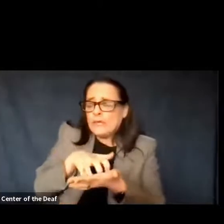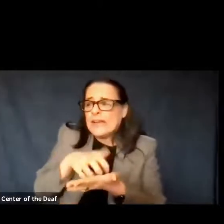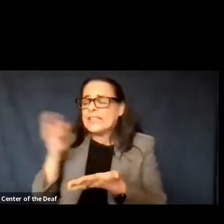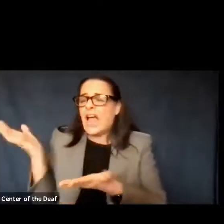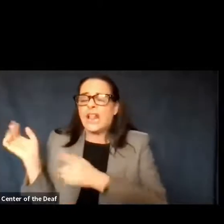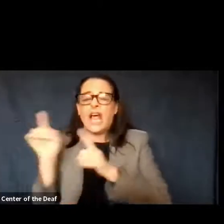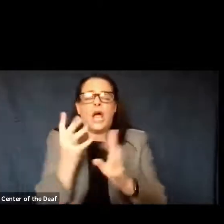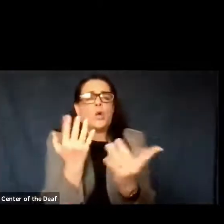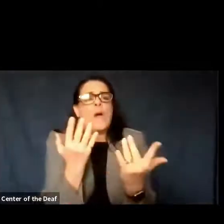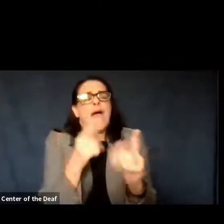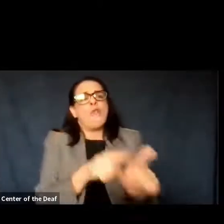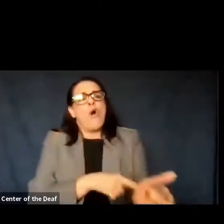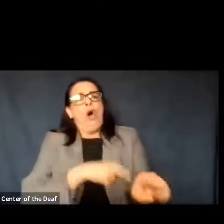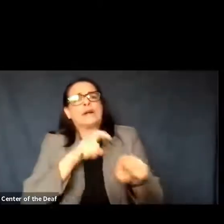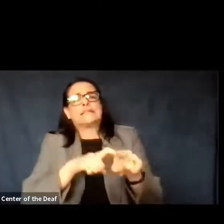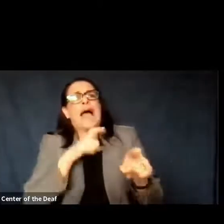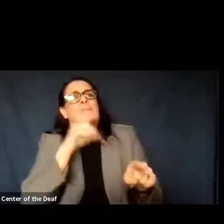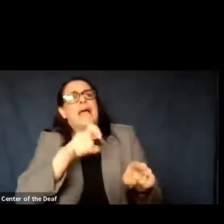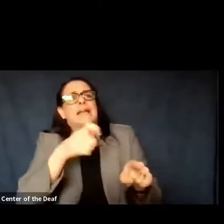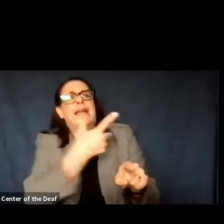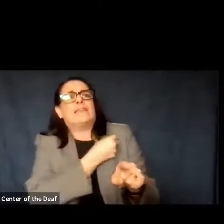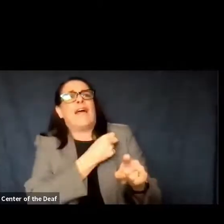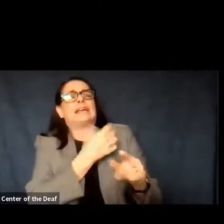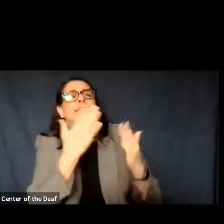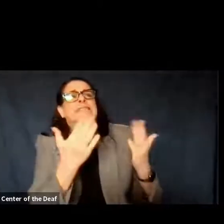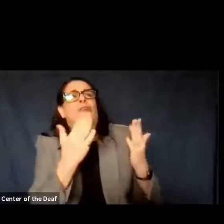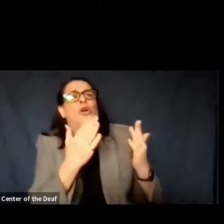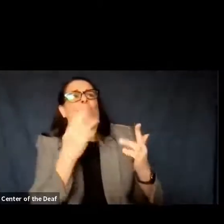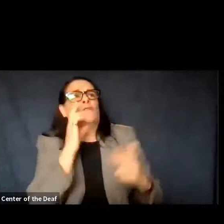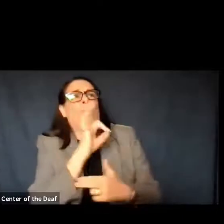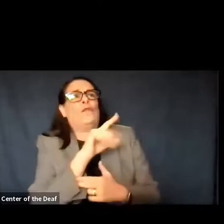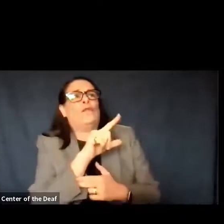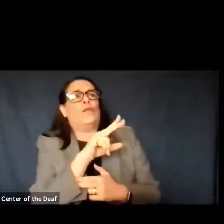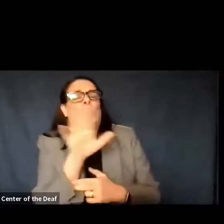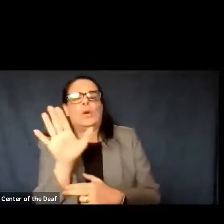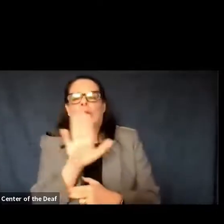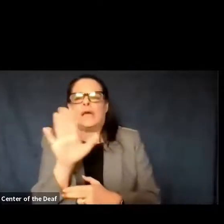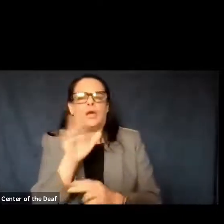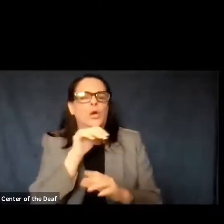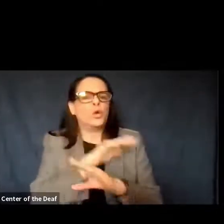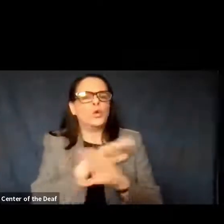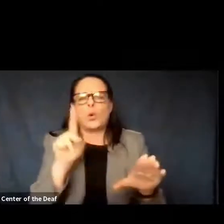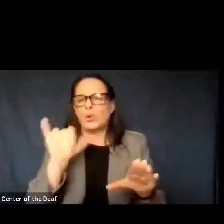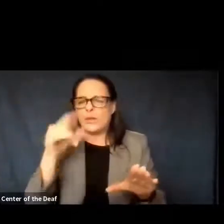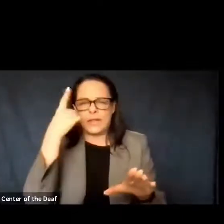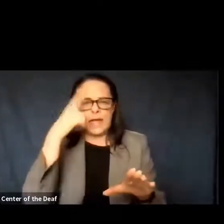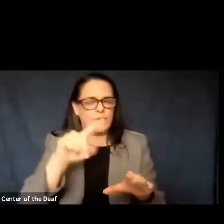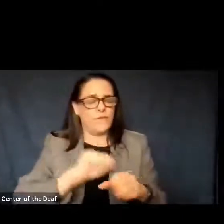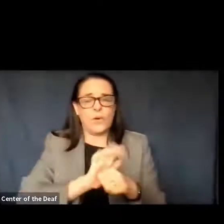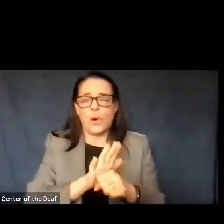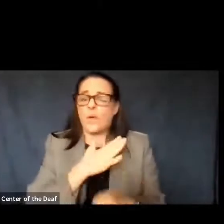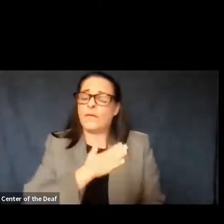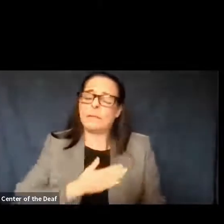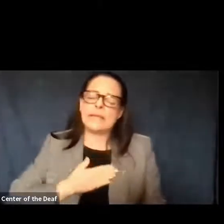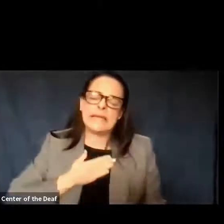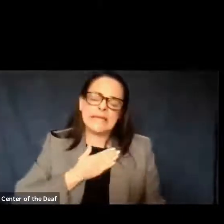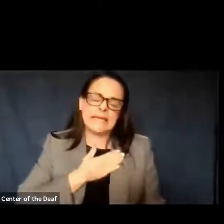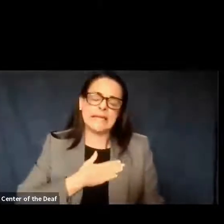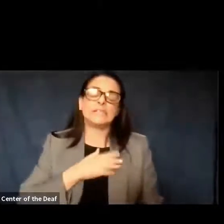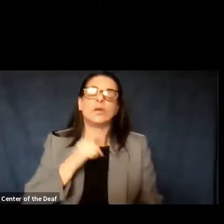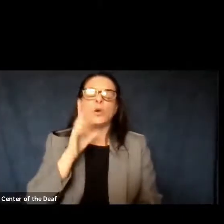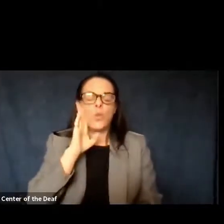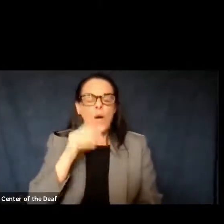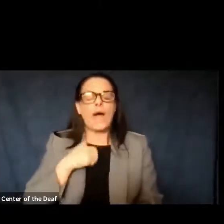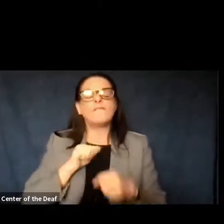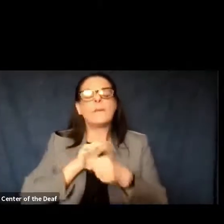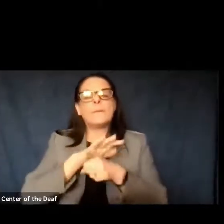they can get vaccine. And we're asking you, please don't do that. There will be plenty of opportunities. Please keep an eye on those